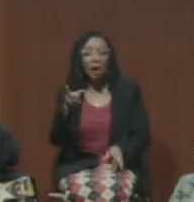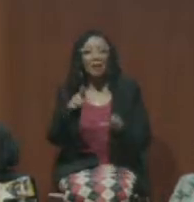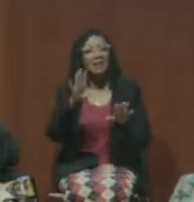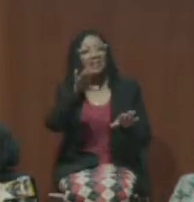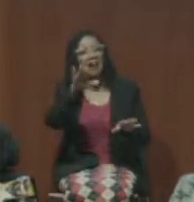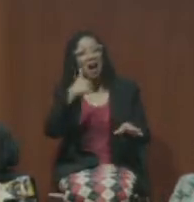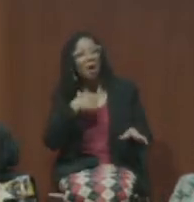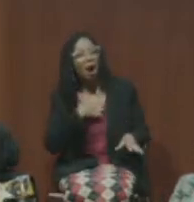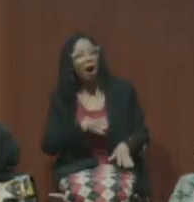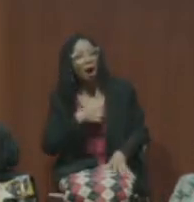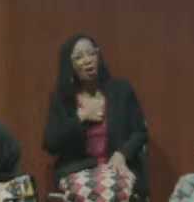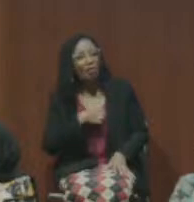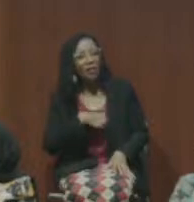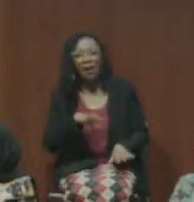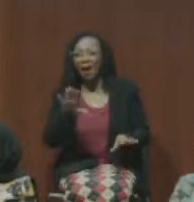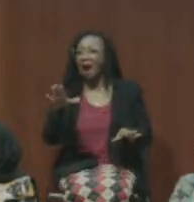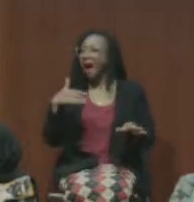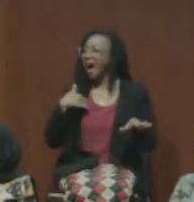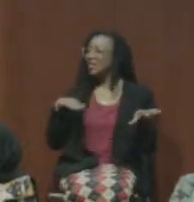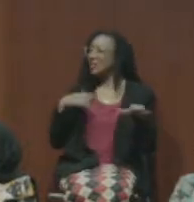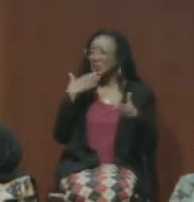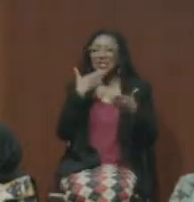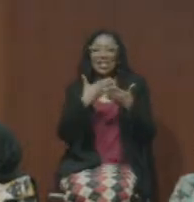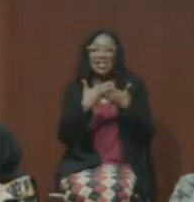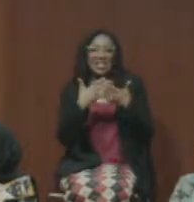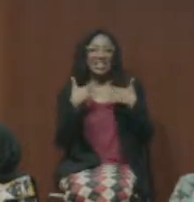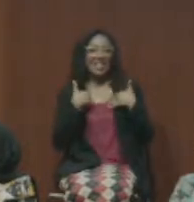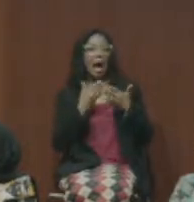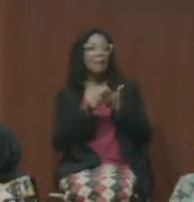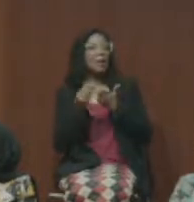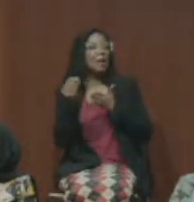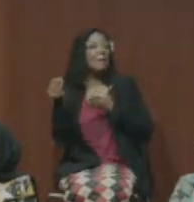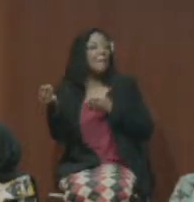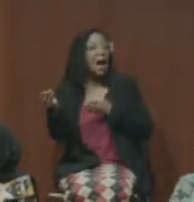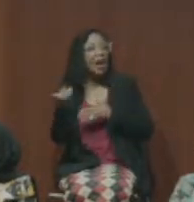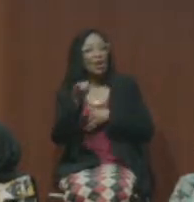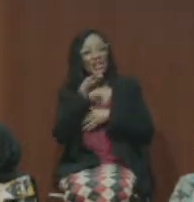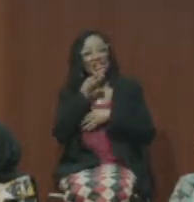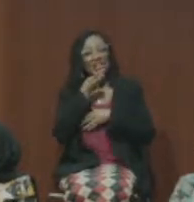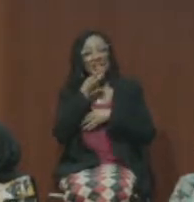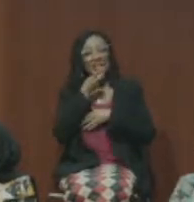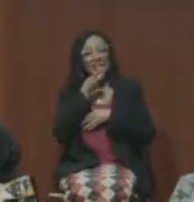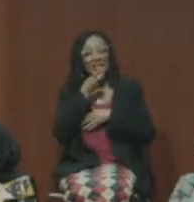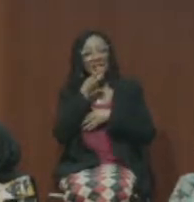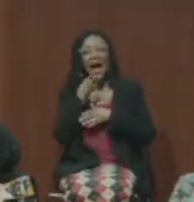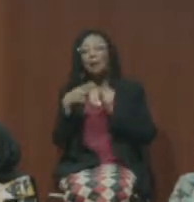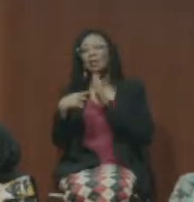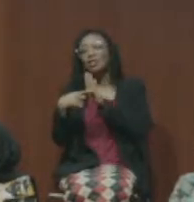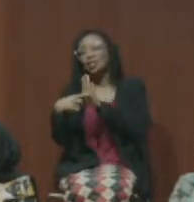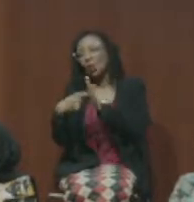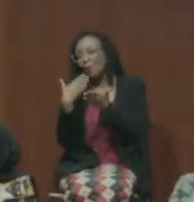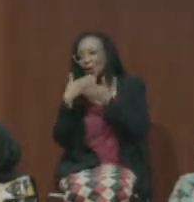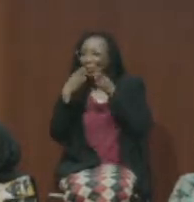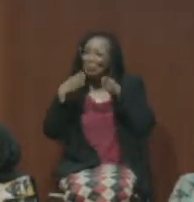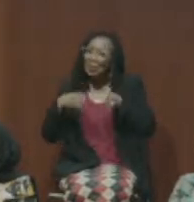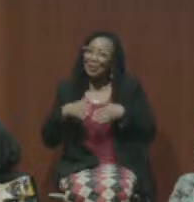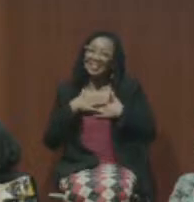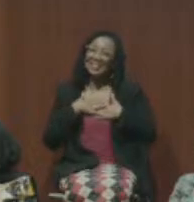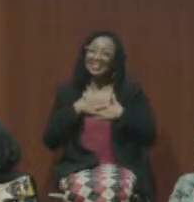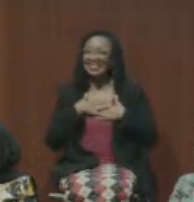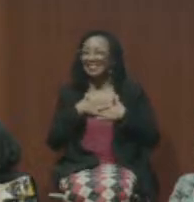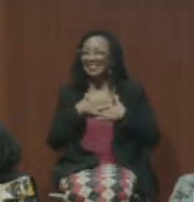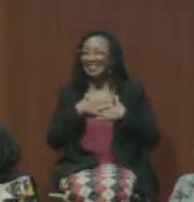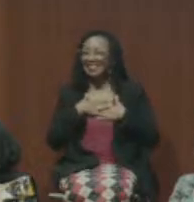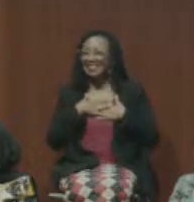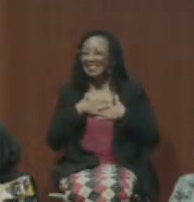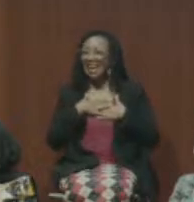I'm hungry and one of you say, hey, I'm a do-gooder, I'm going to go buy her dinner. And guess what? I'm going to show how good of a person I am, because I'm going to buy her